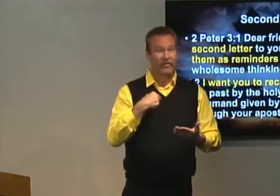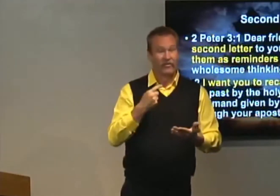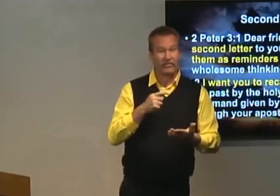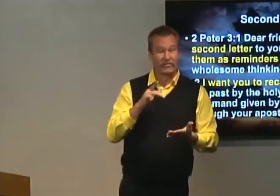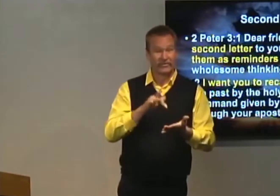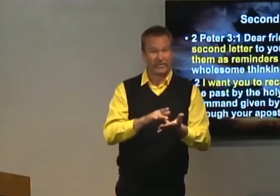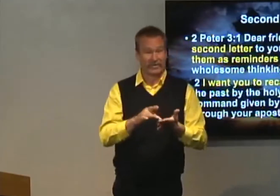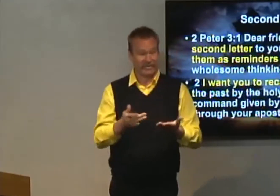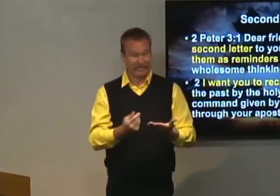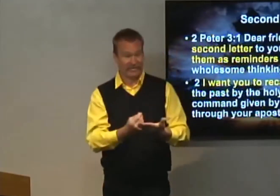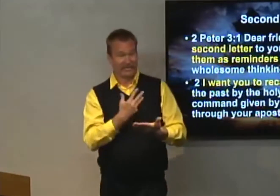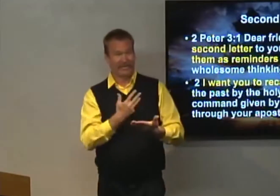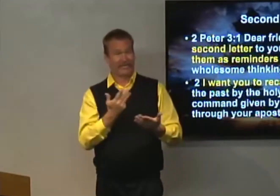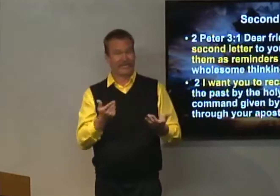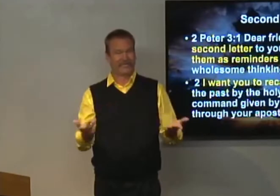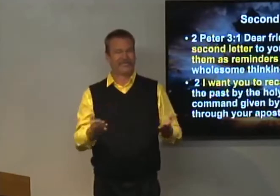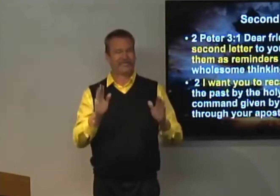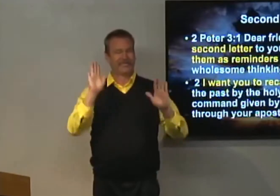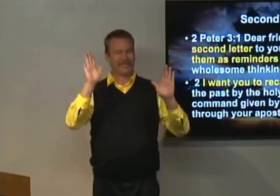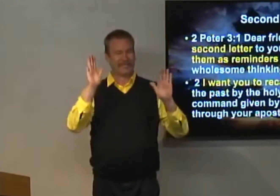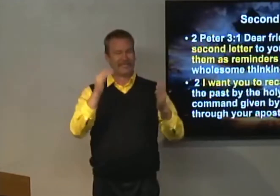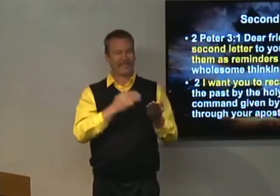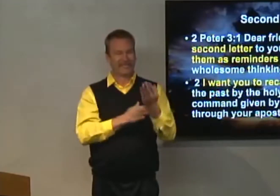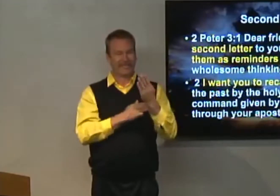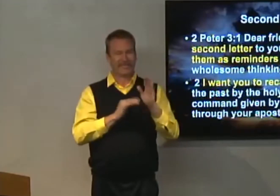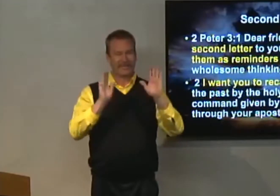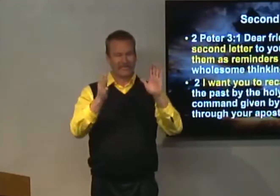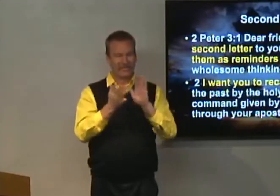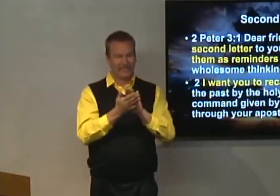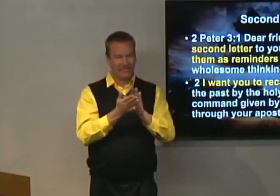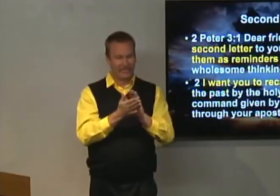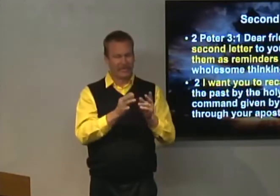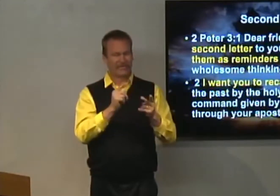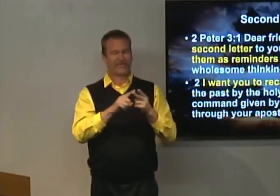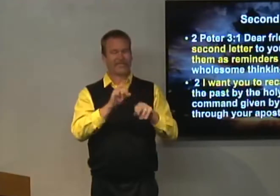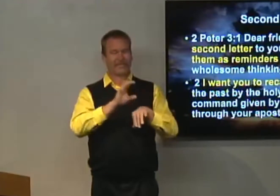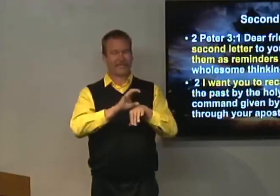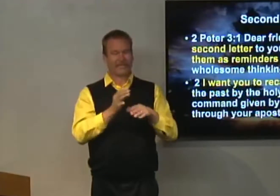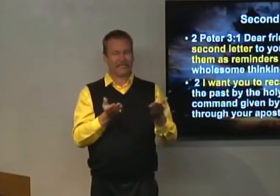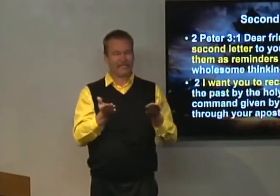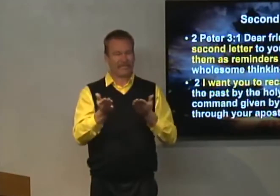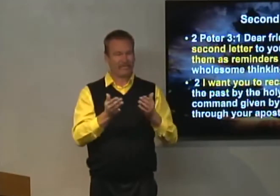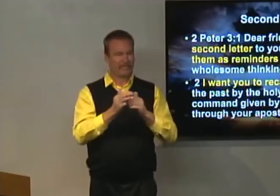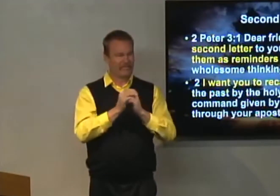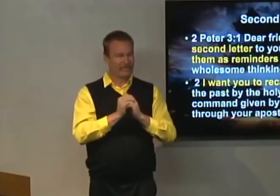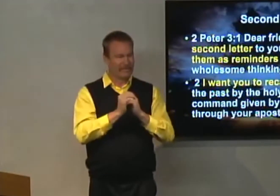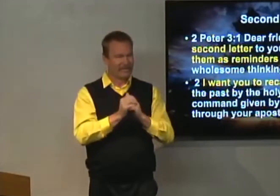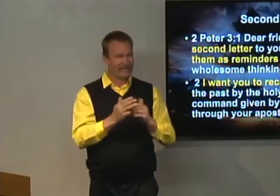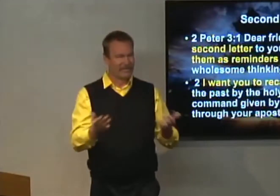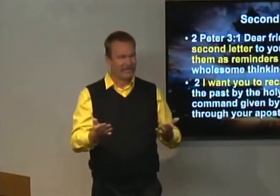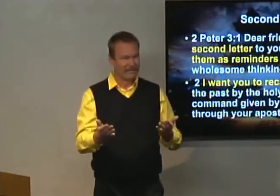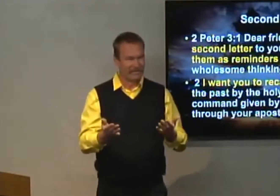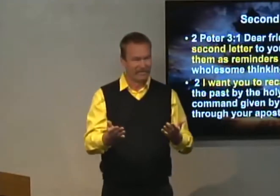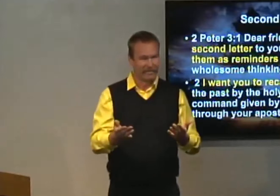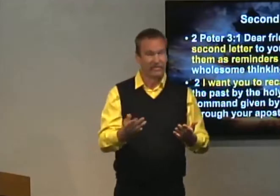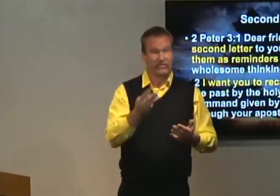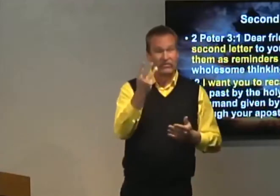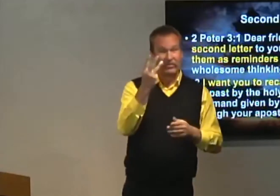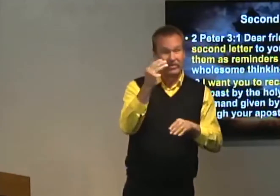it, and it's a reminder to you, right? It shows you what you're supposed to be doing, what you've been doing on Sunday, where you're going to go to church, you know, what service